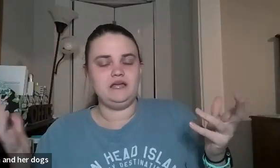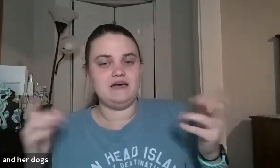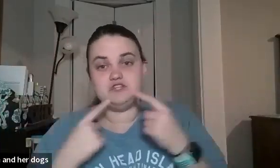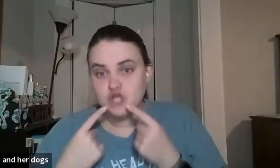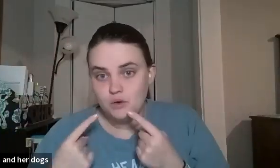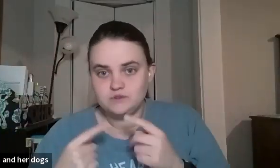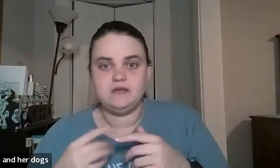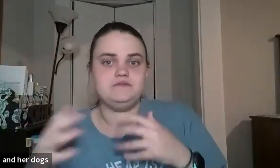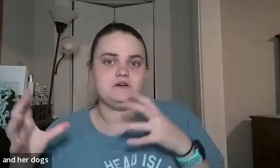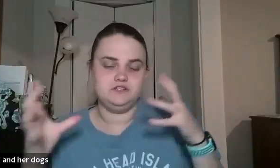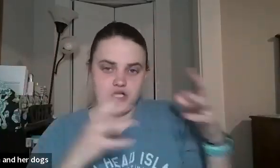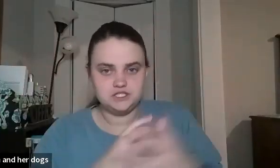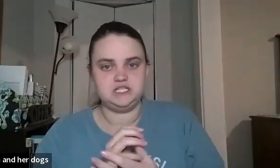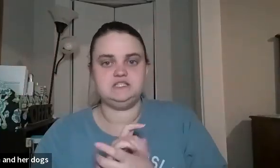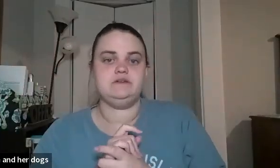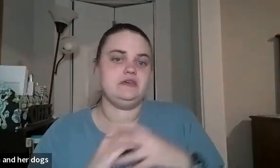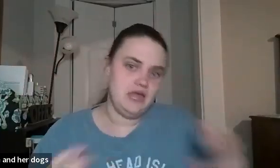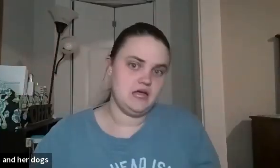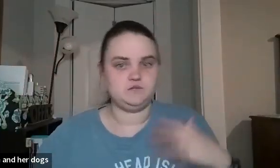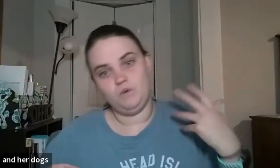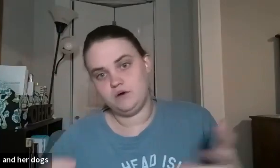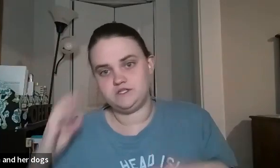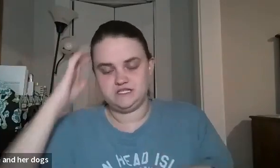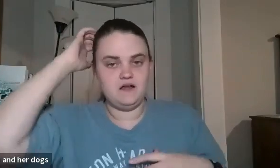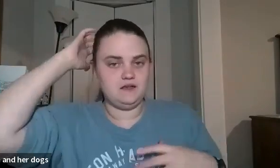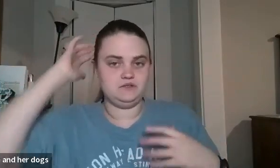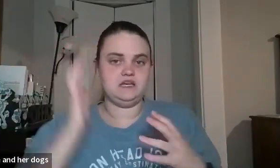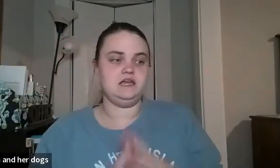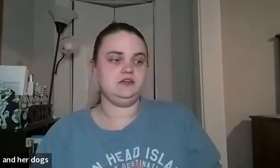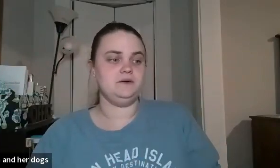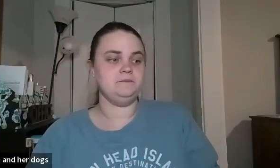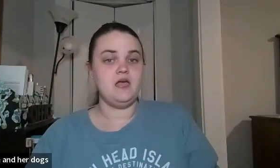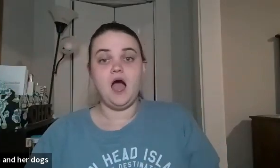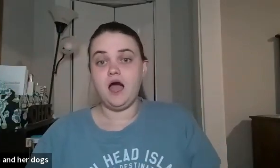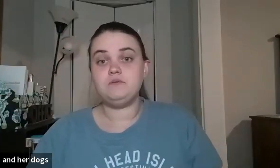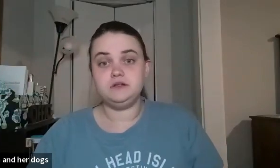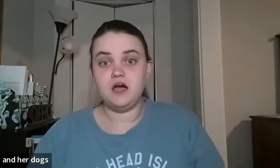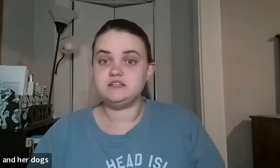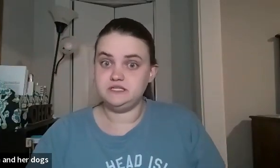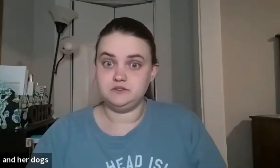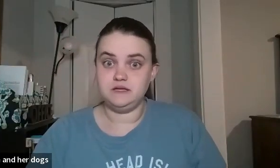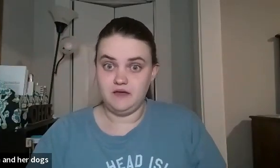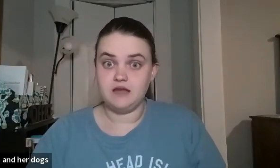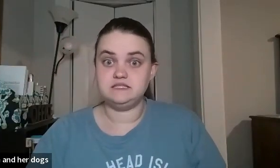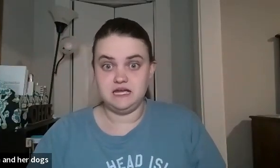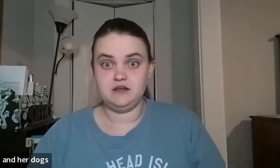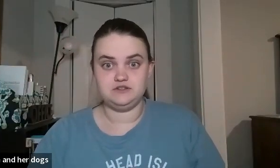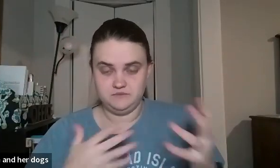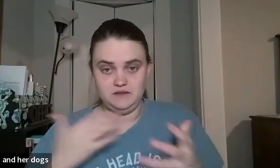have the don'ts, we have the conjunctions, we have the can'ts, won'ts. It's not like we're saying, you know, I will not be doing that today or something like